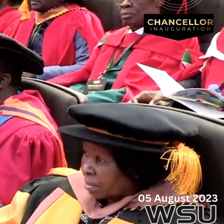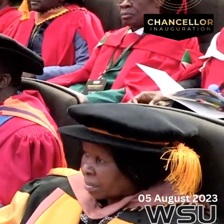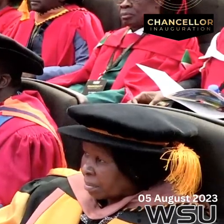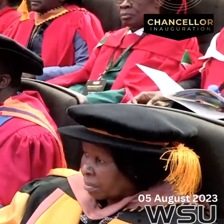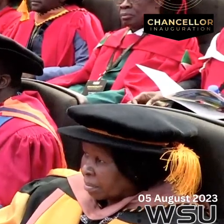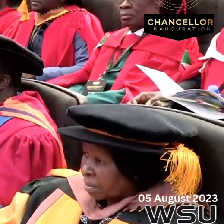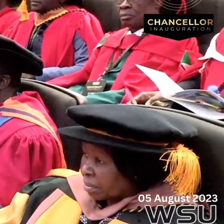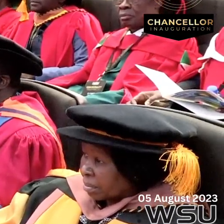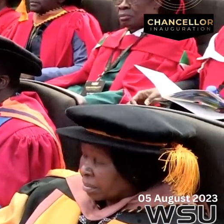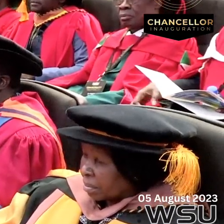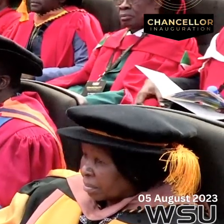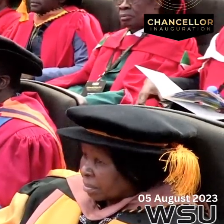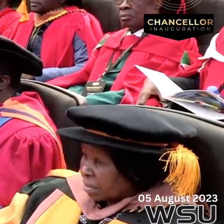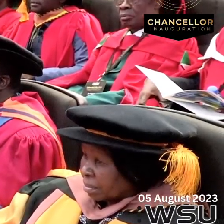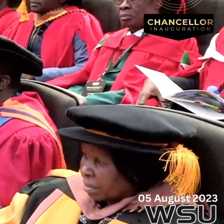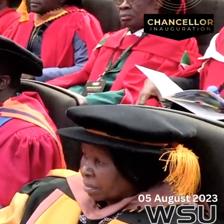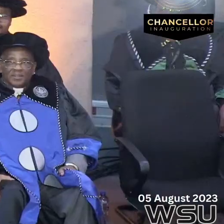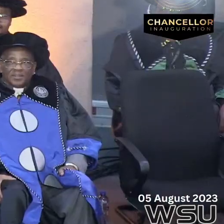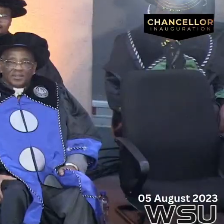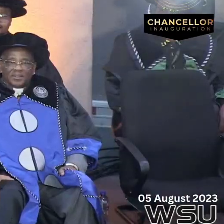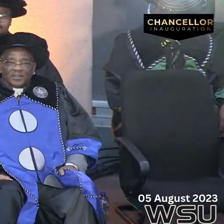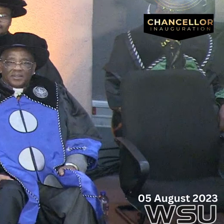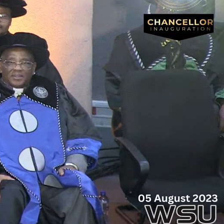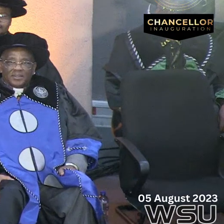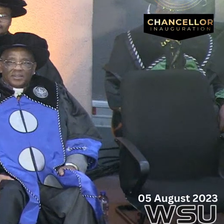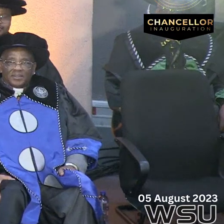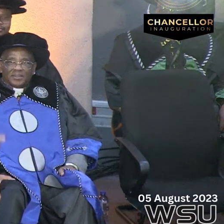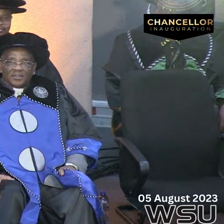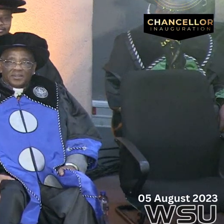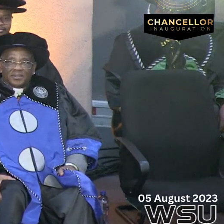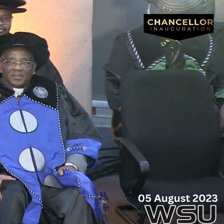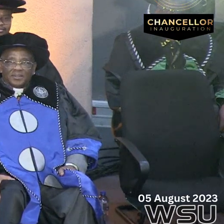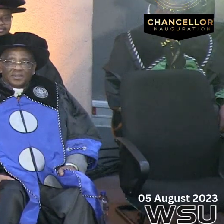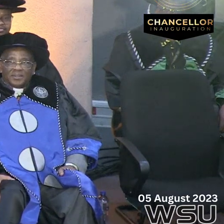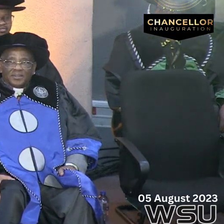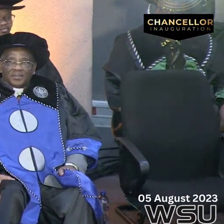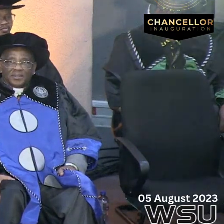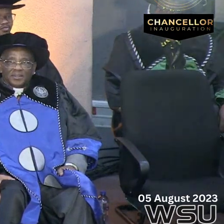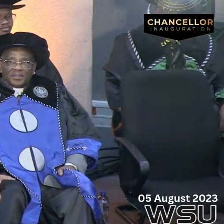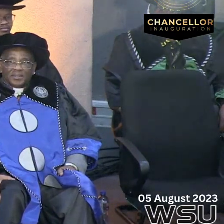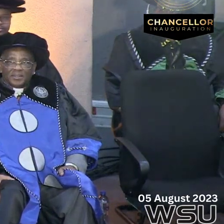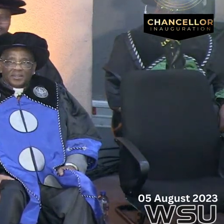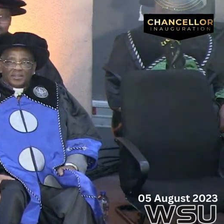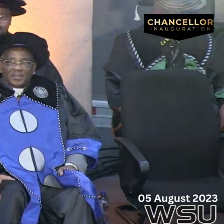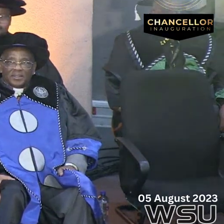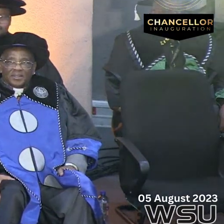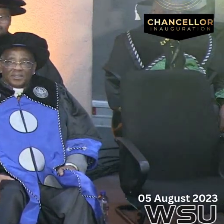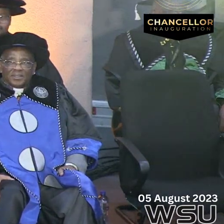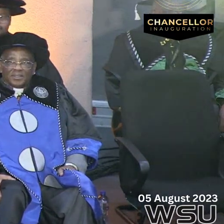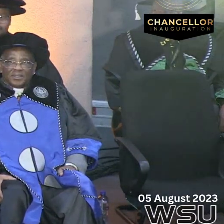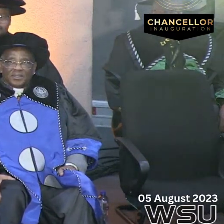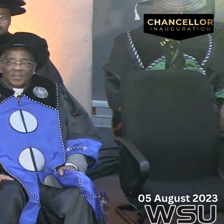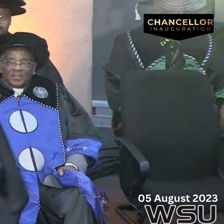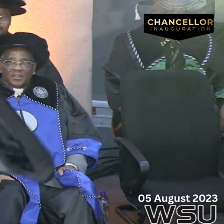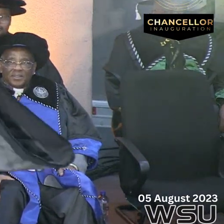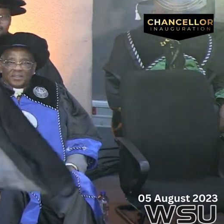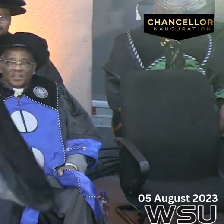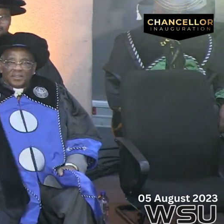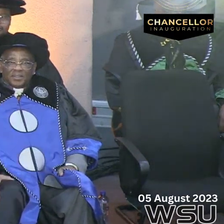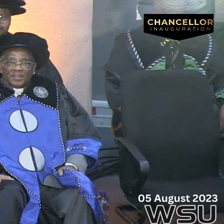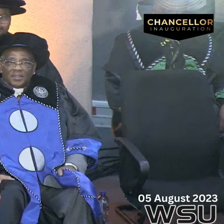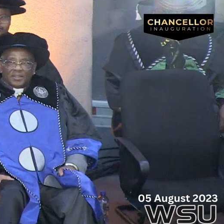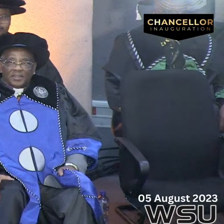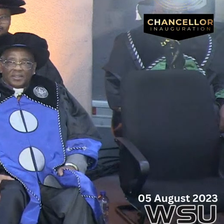consequence then, kuba ungafunu associate an end out. Si aibule lagamte midobu vumus or by chancellor lab. With all